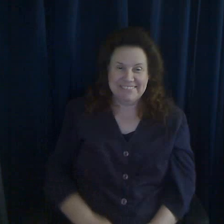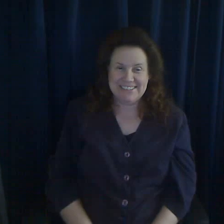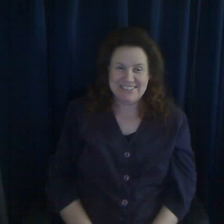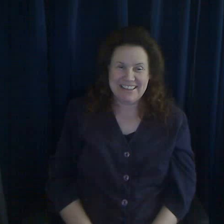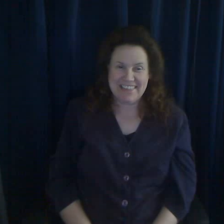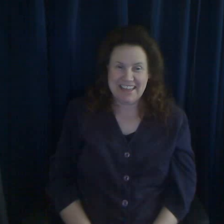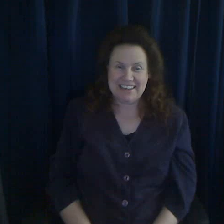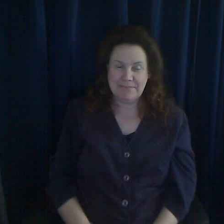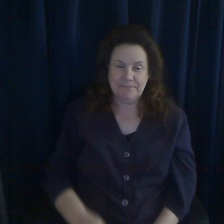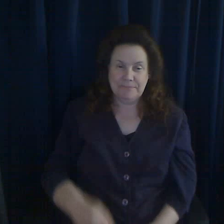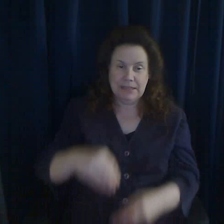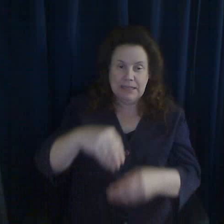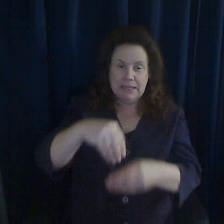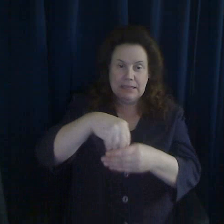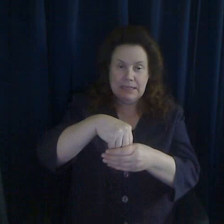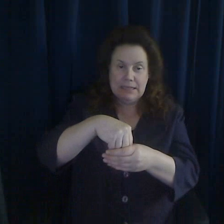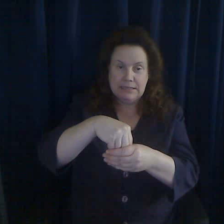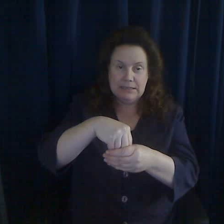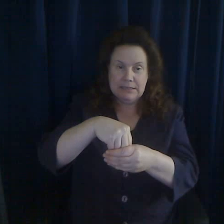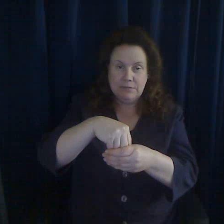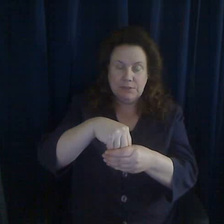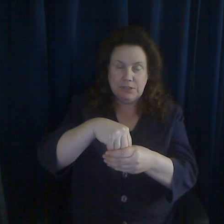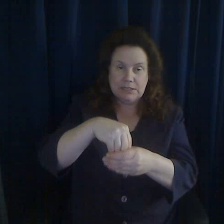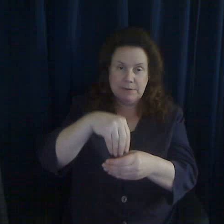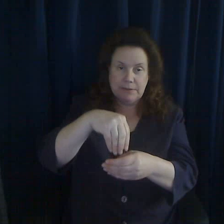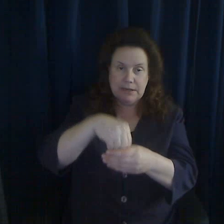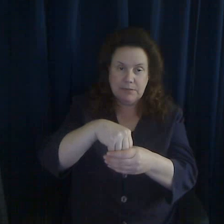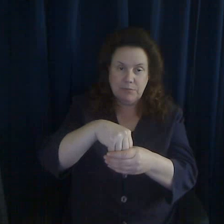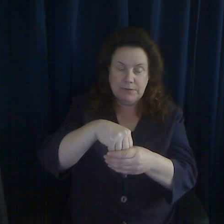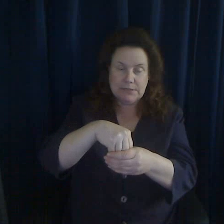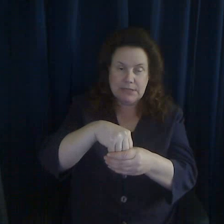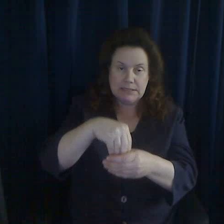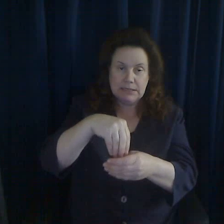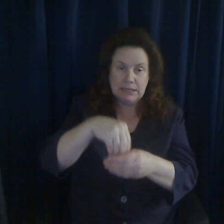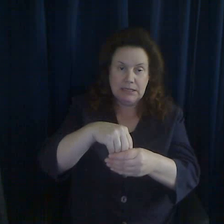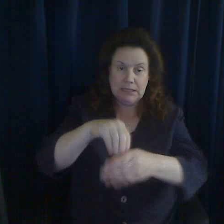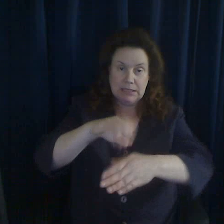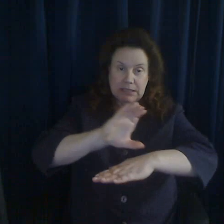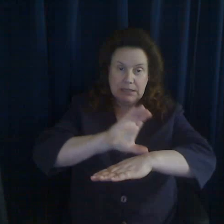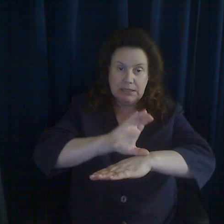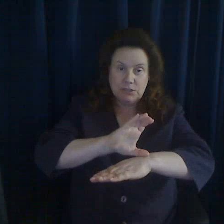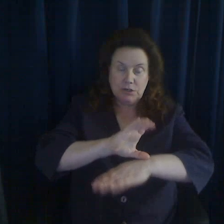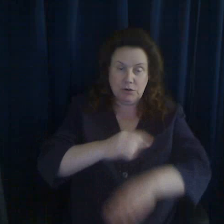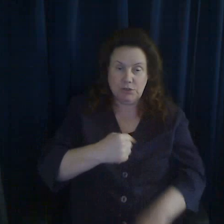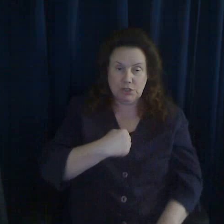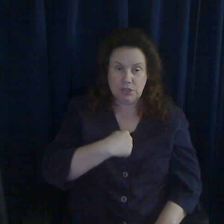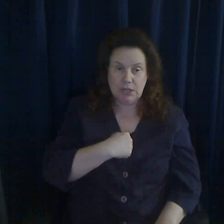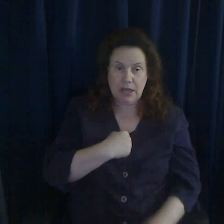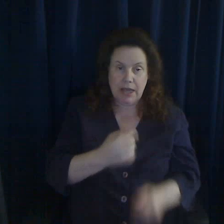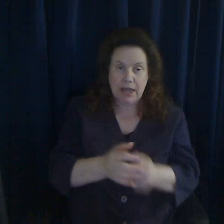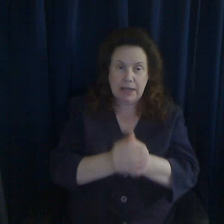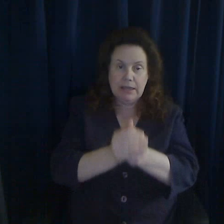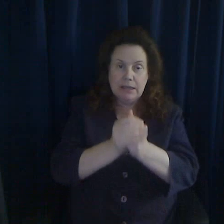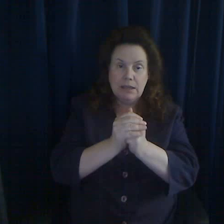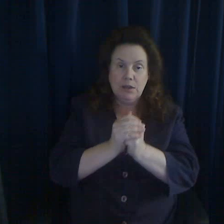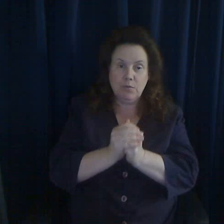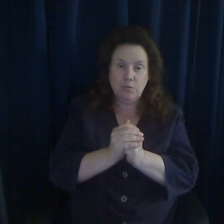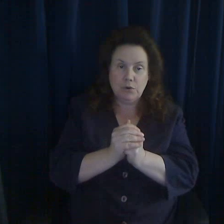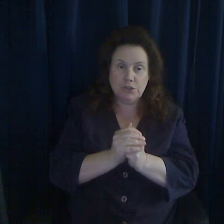Did you get that? We talked about that in a previous lesson. In church, I